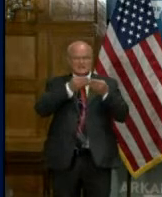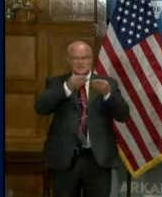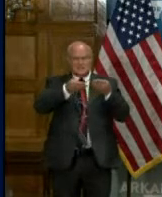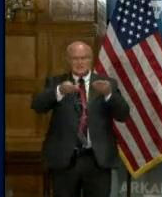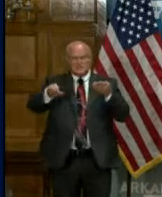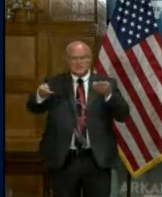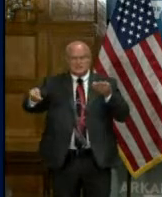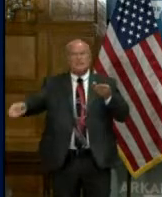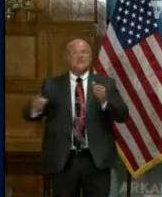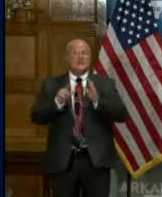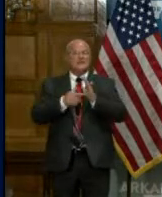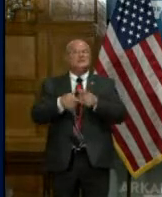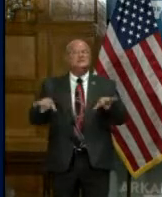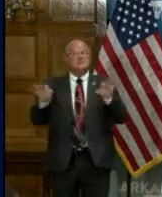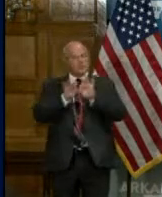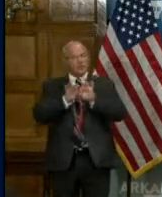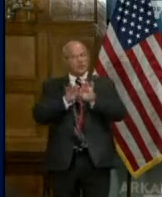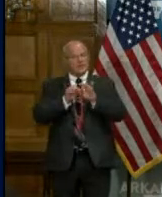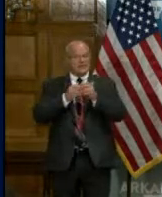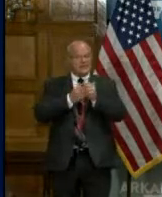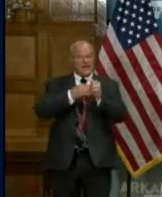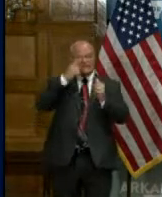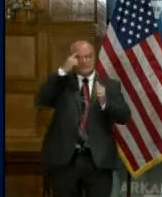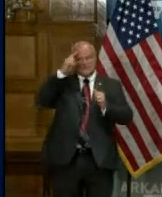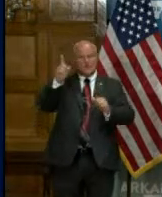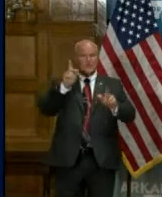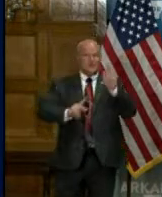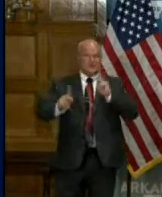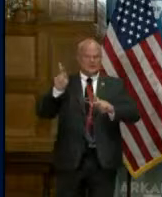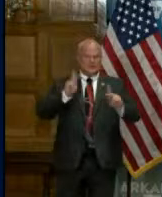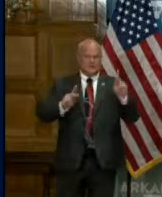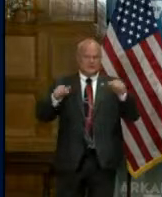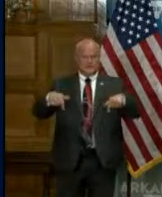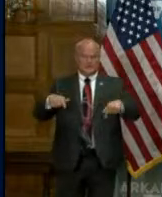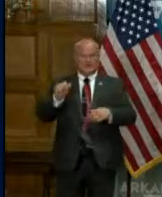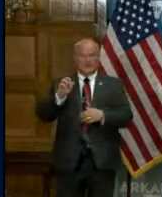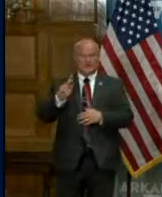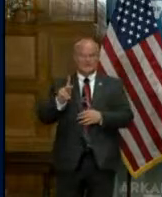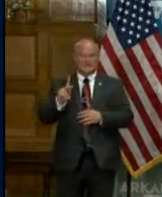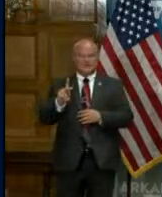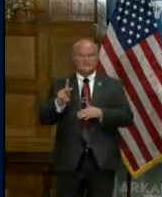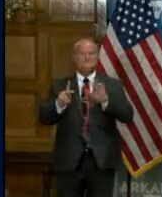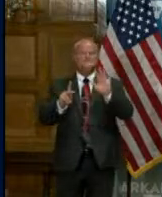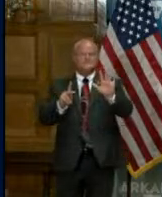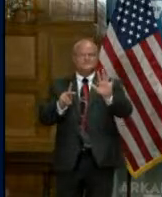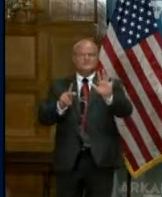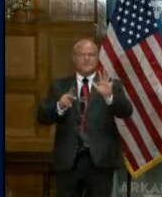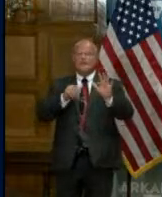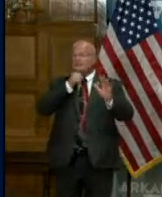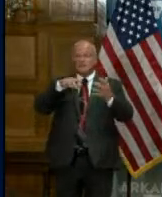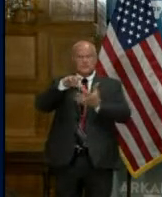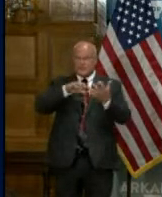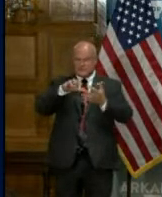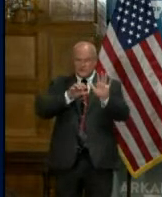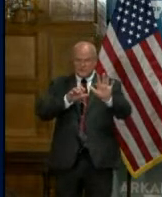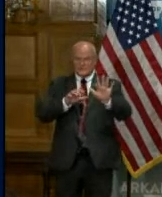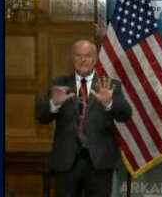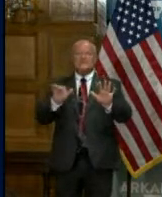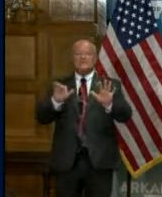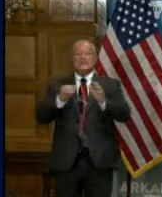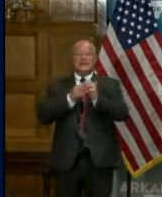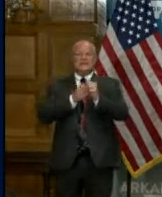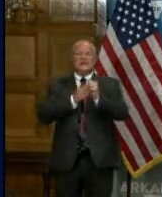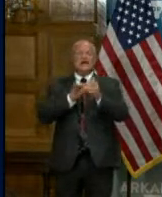transmission. This is important guidance for the public. Now, just so there won't be any confusion, this is the same type